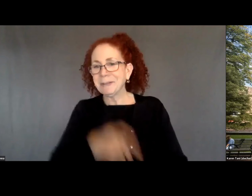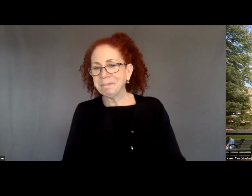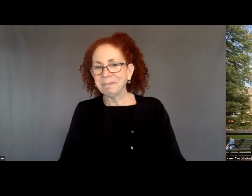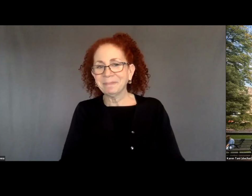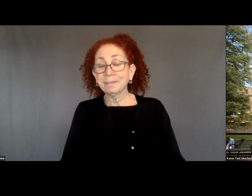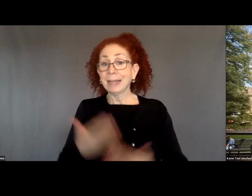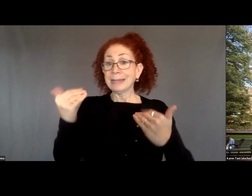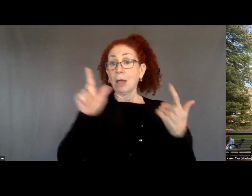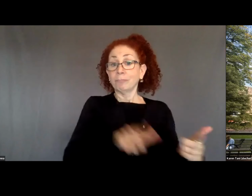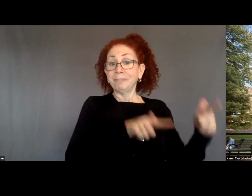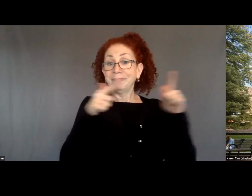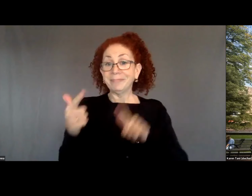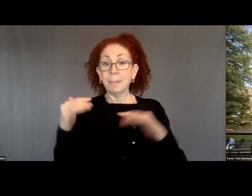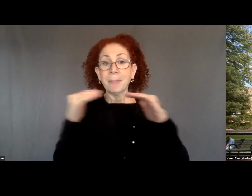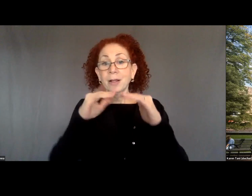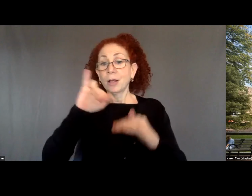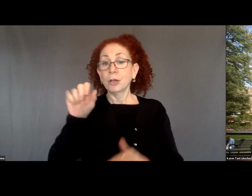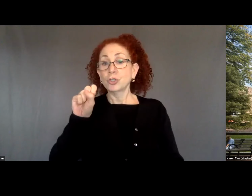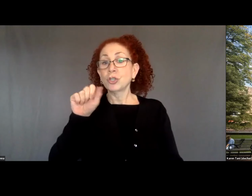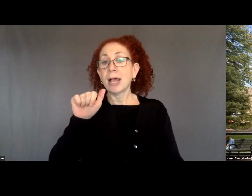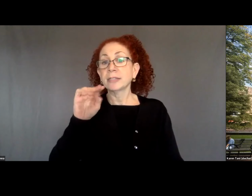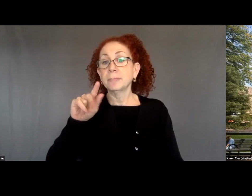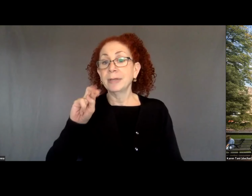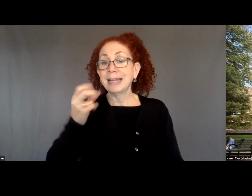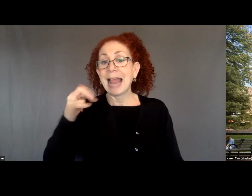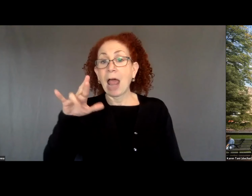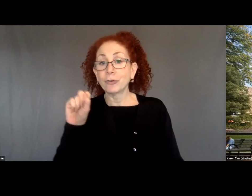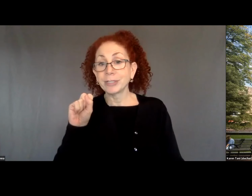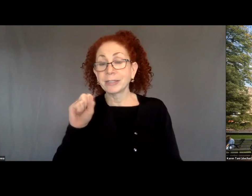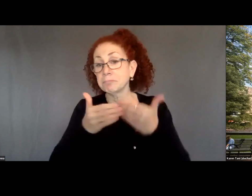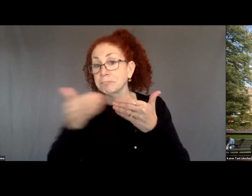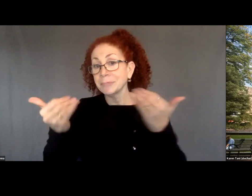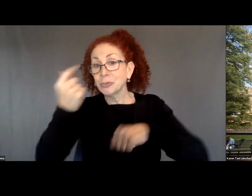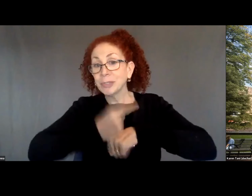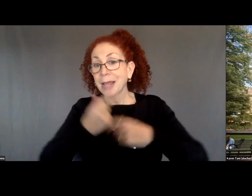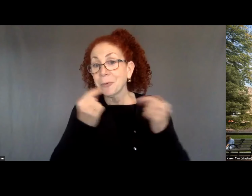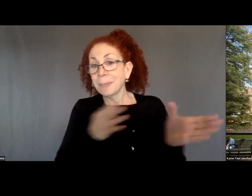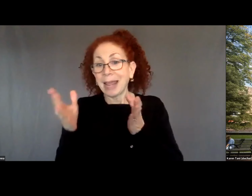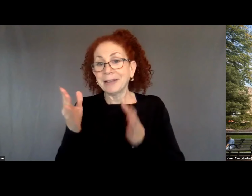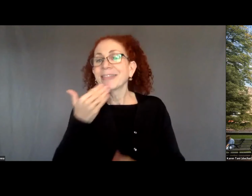now give the floor to my colleague, Jasmine Harris, to talk about what we will expect for today. Thank you.